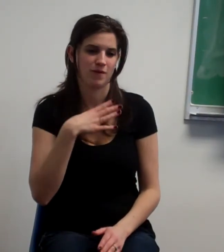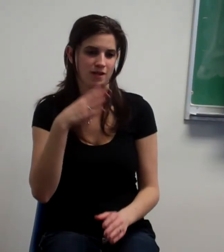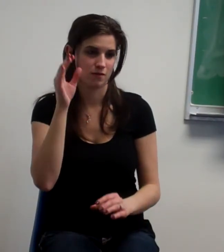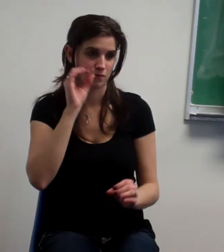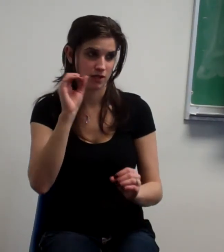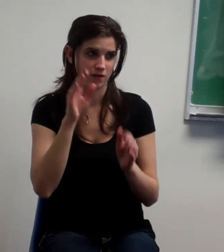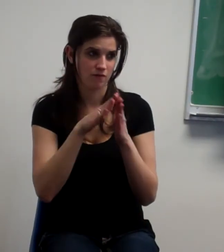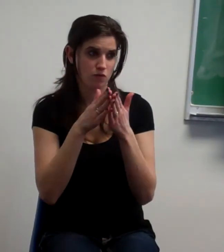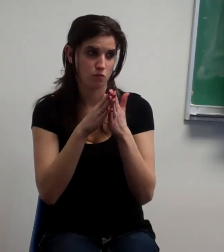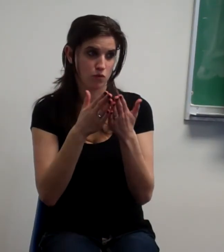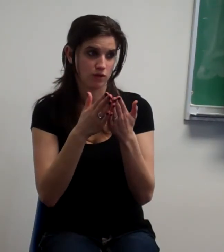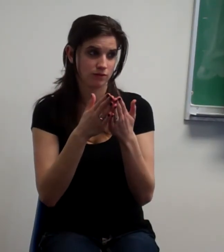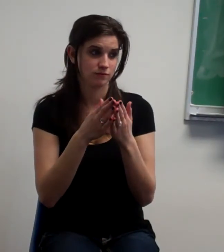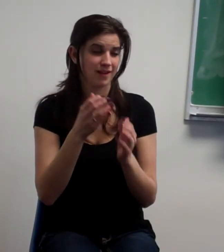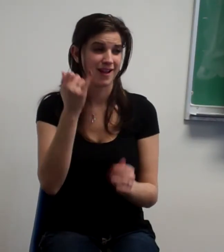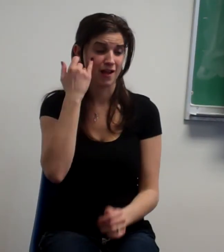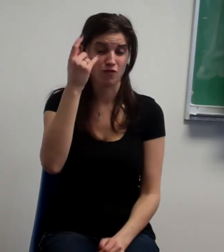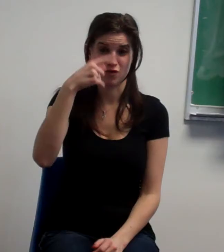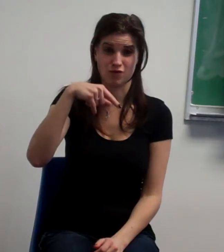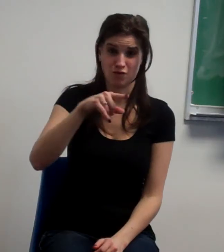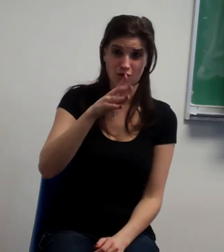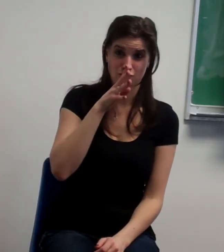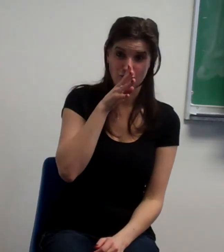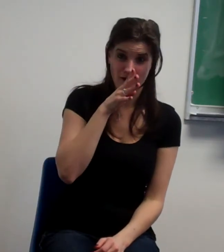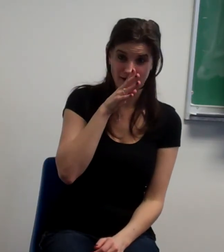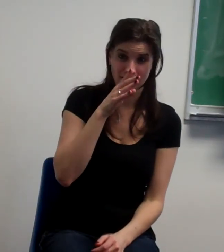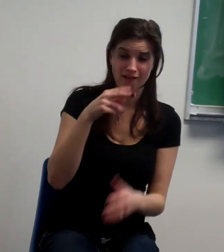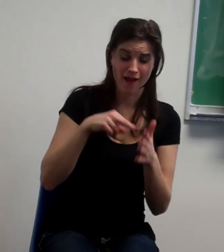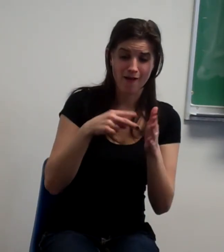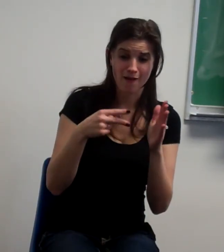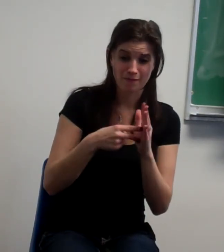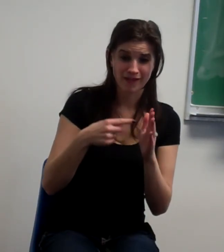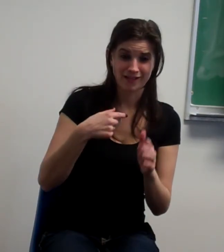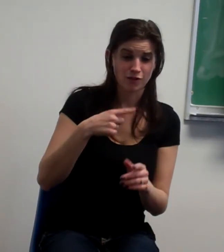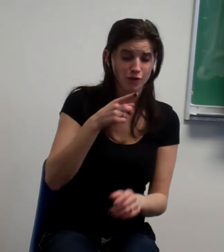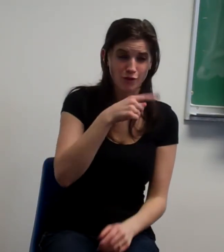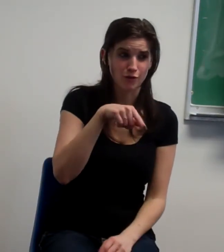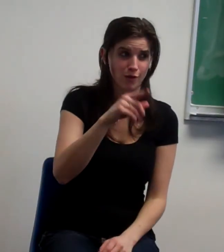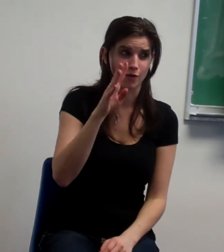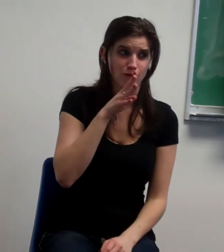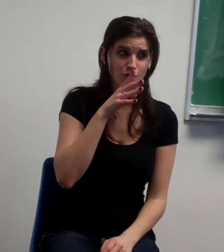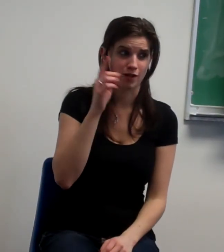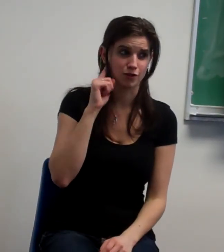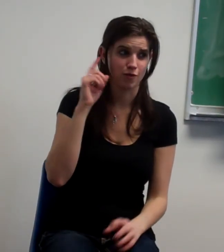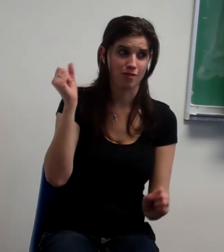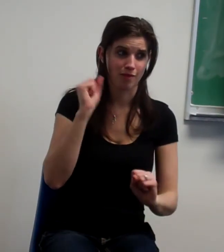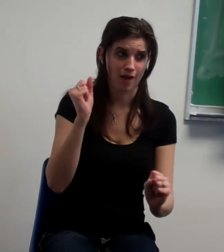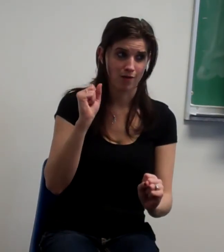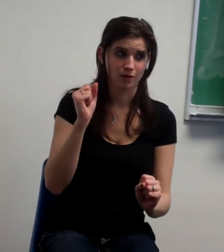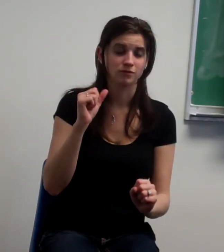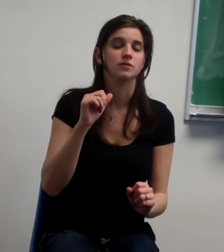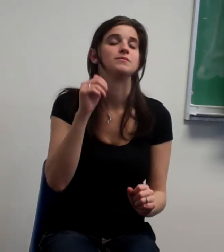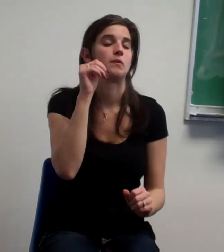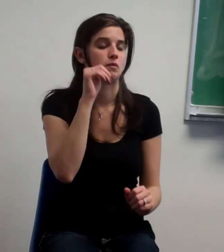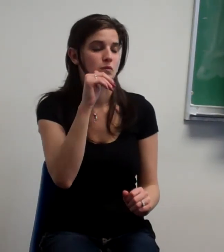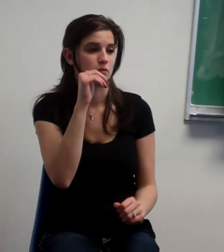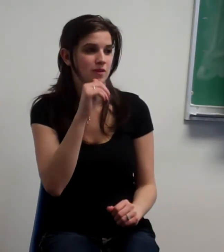please, especially with other students. Is this basically a reflection of how he feels about the book? It is.